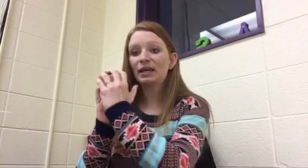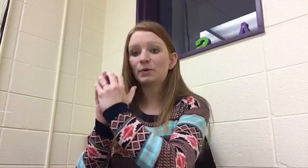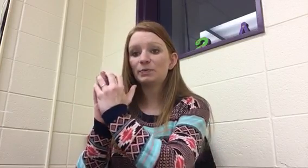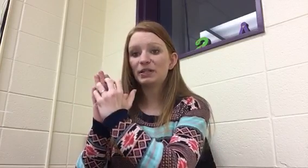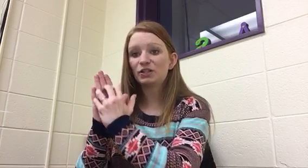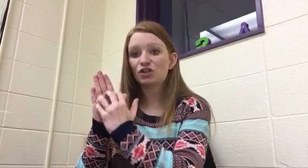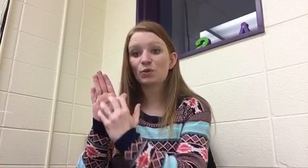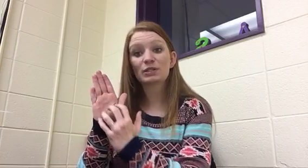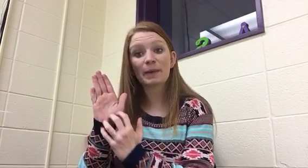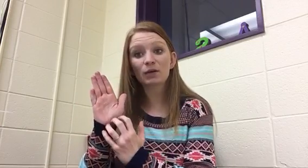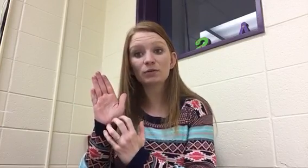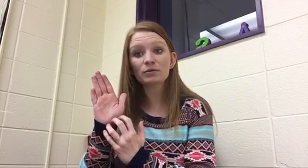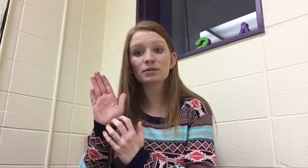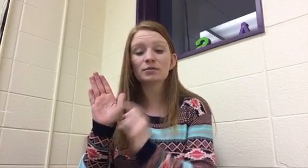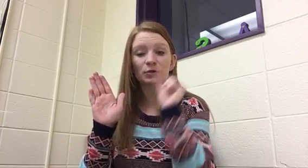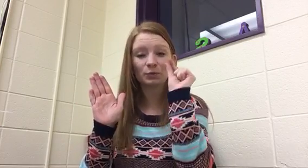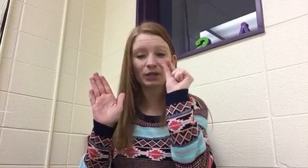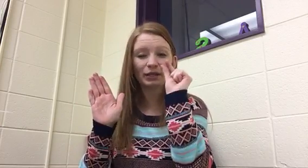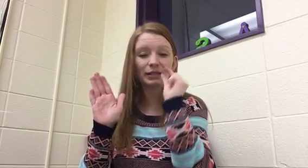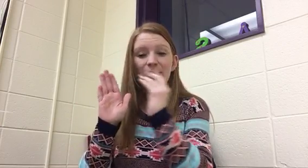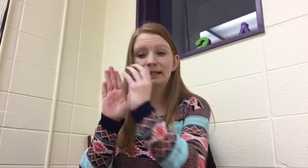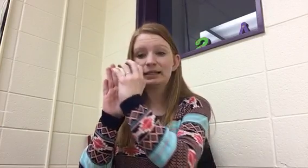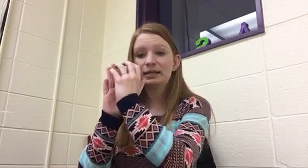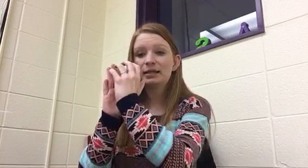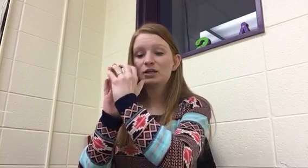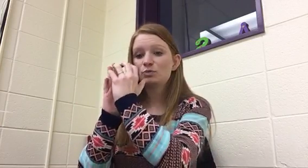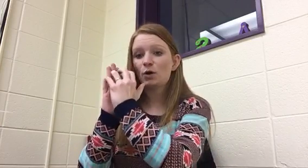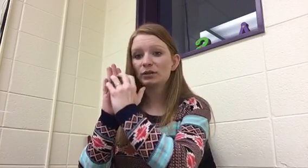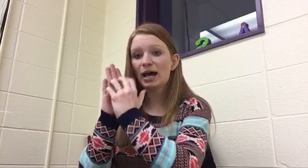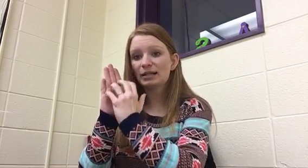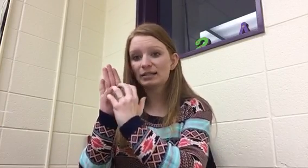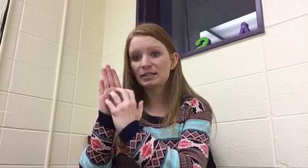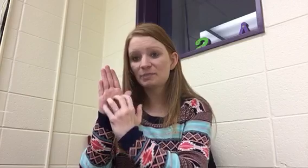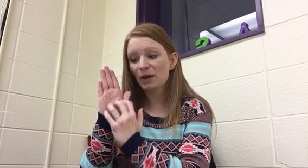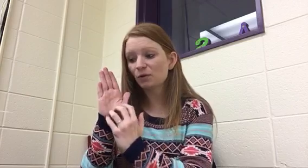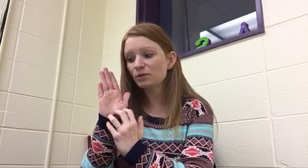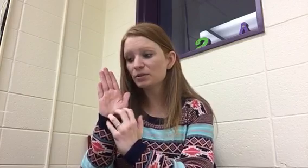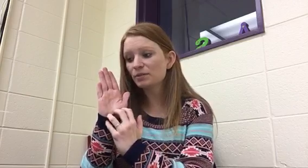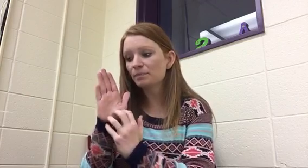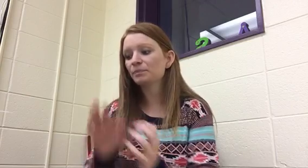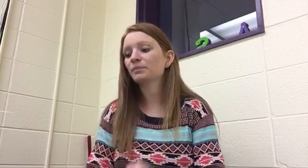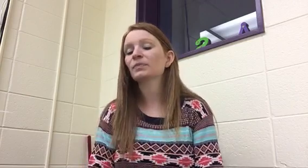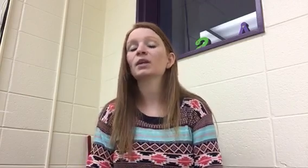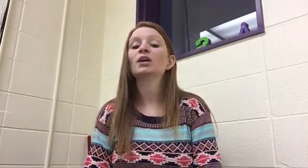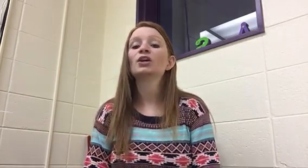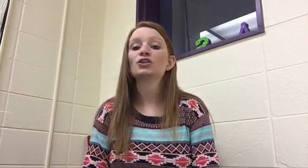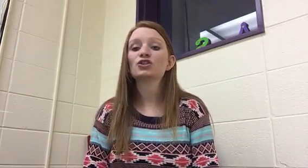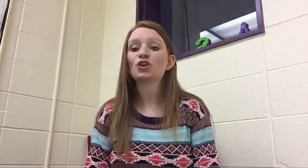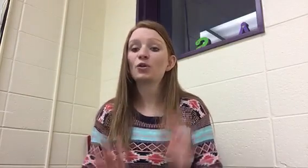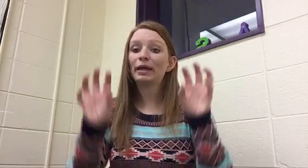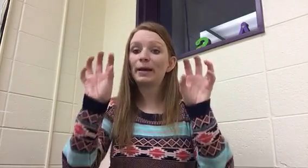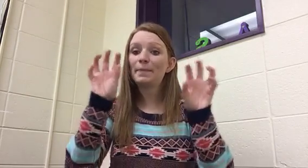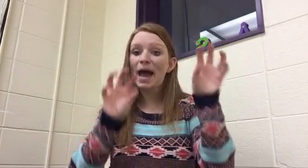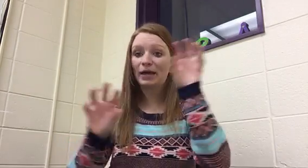would be to show speckles, so really tiny, small dots, speckles. To show like a